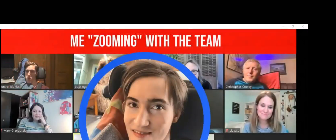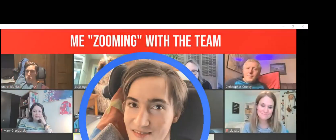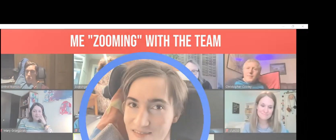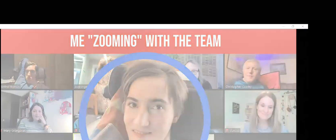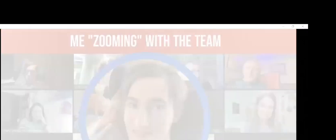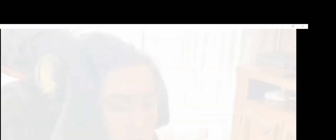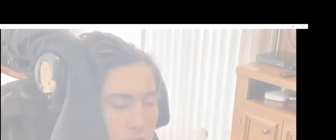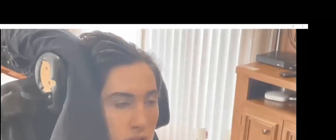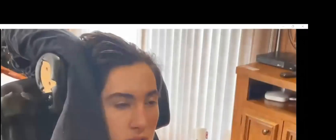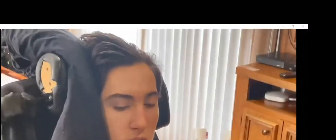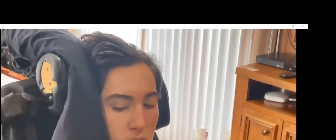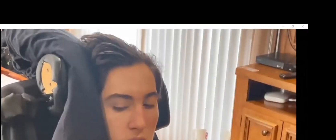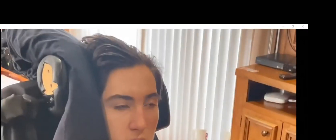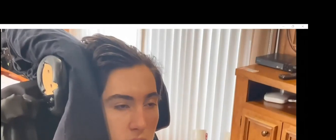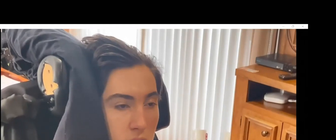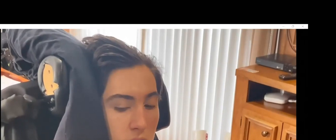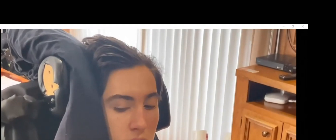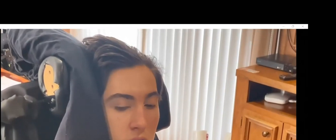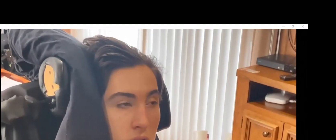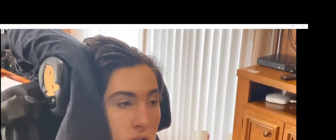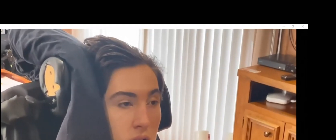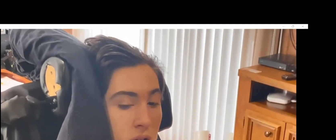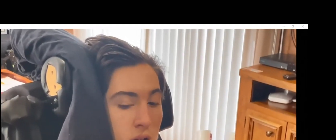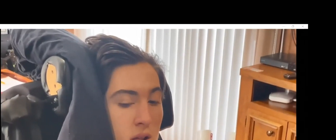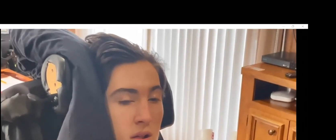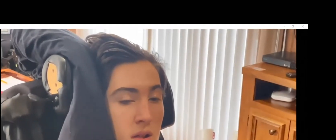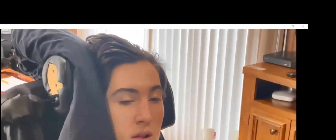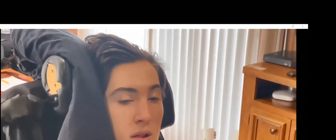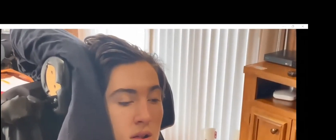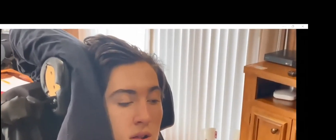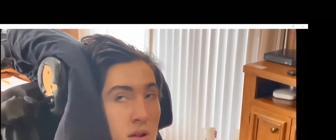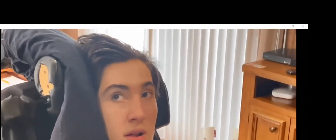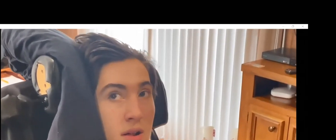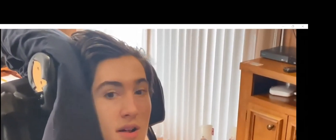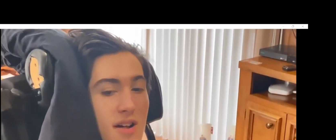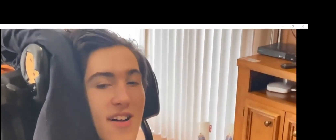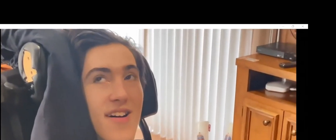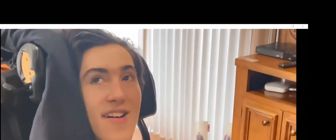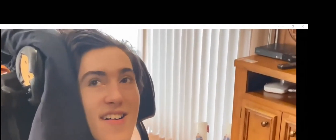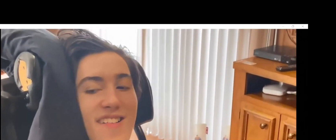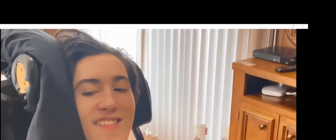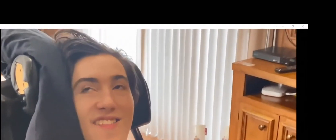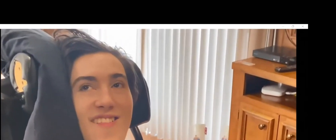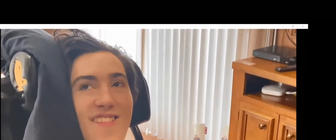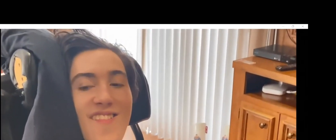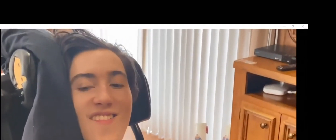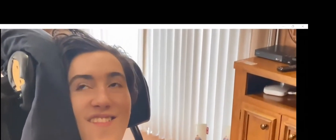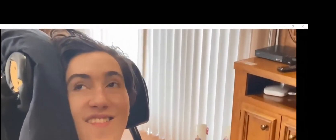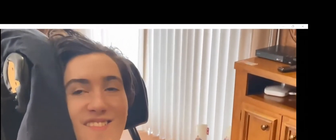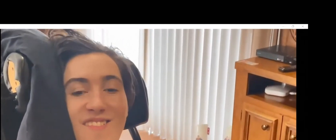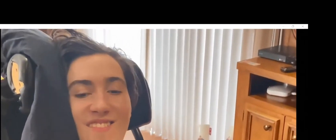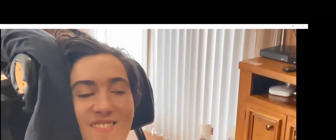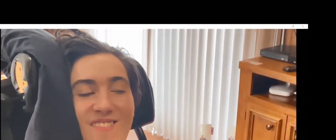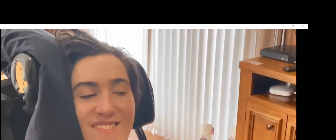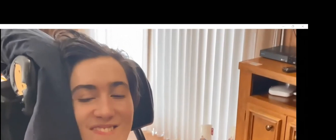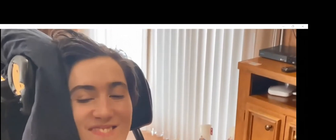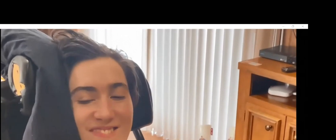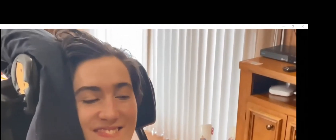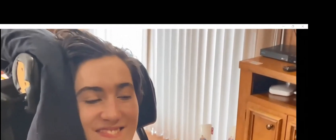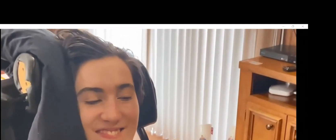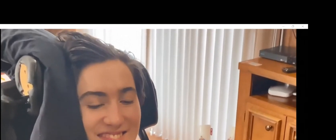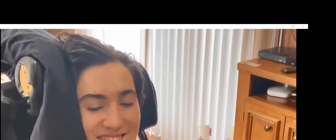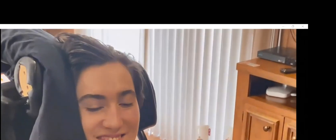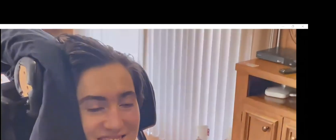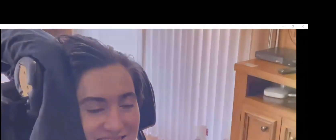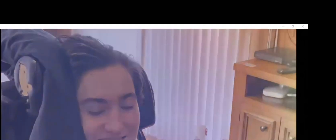is a superpower that helps me and others. I want to encourage other Ohioans with developmental disabilities to consider adaptive or supportive